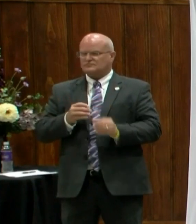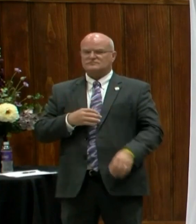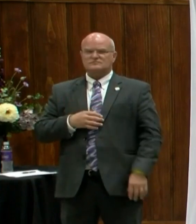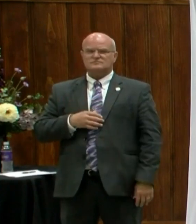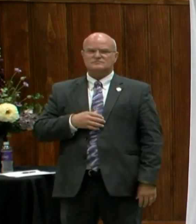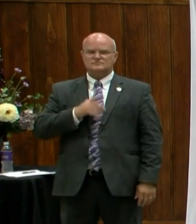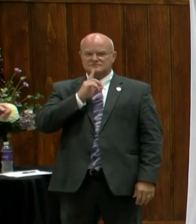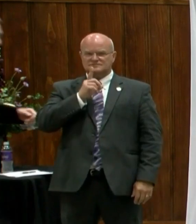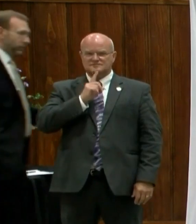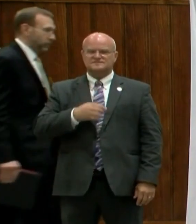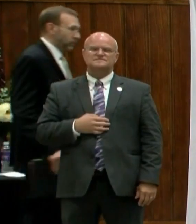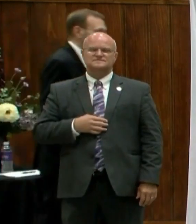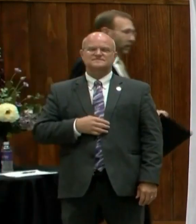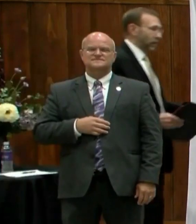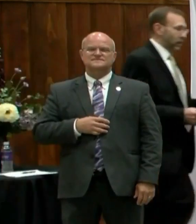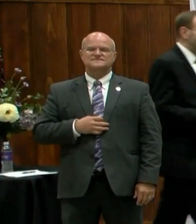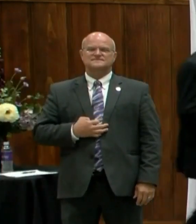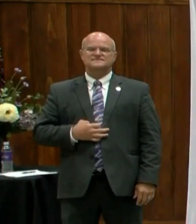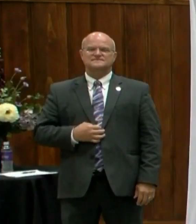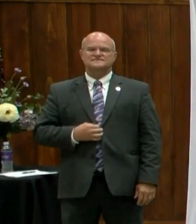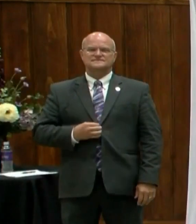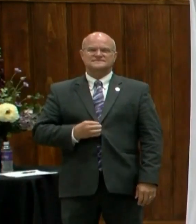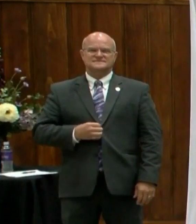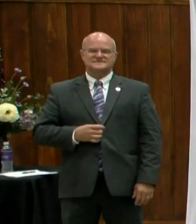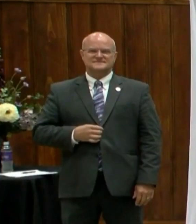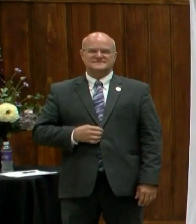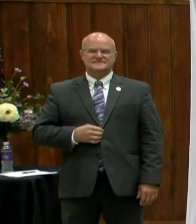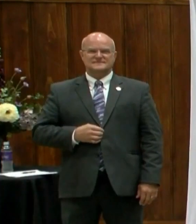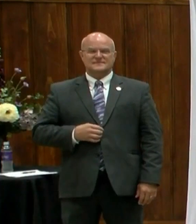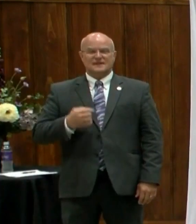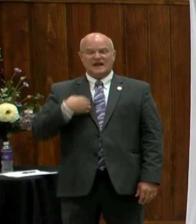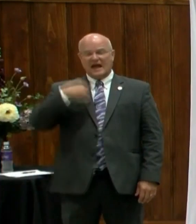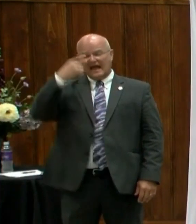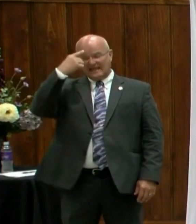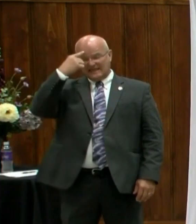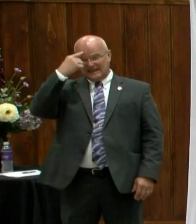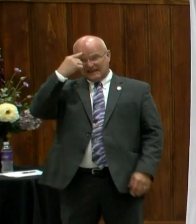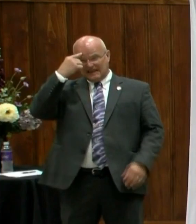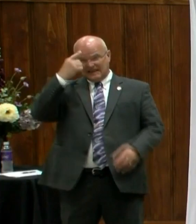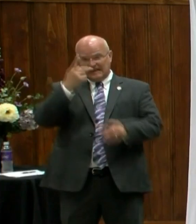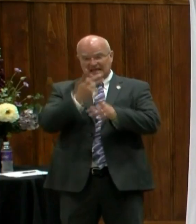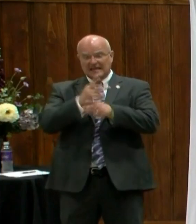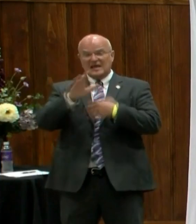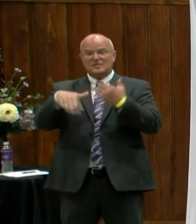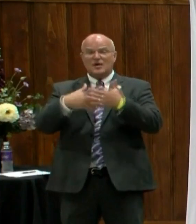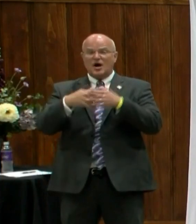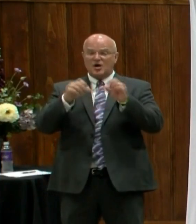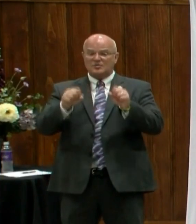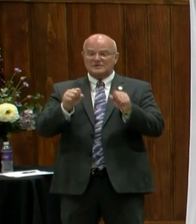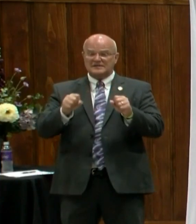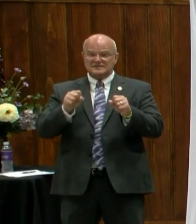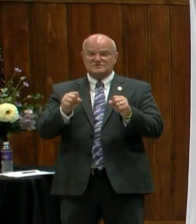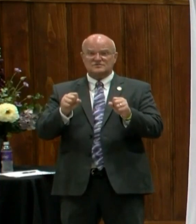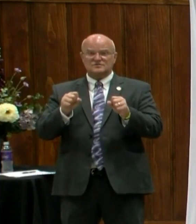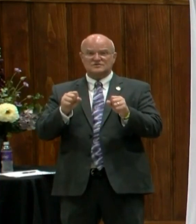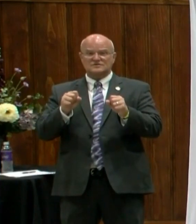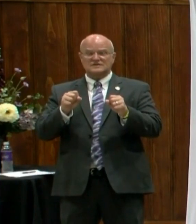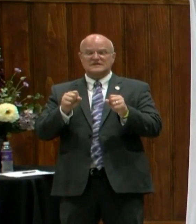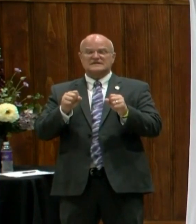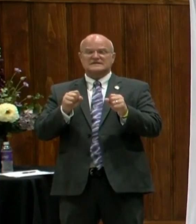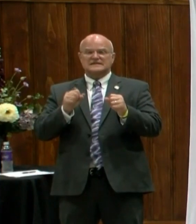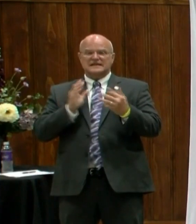I think we have to keep all potential interventions